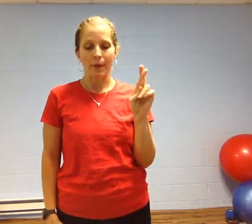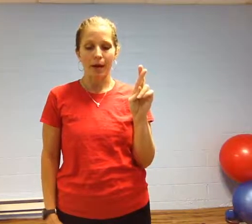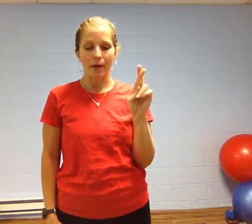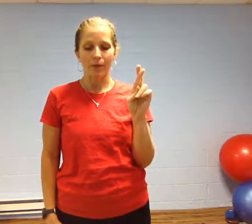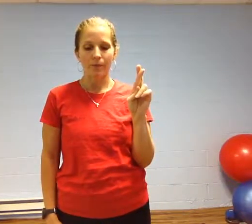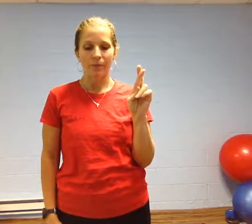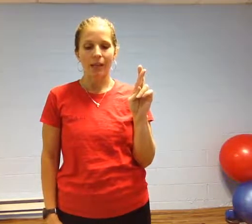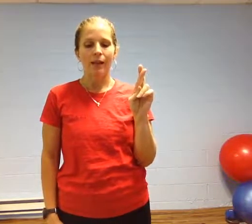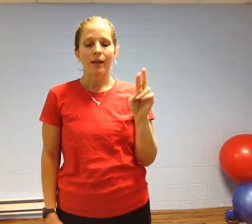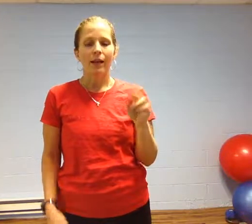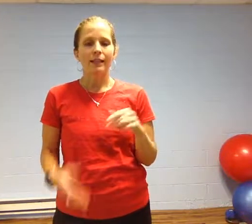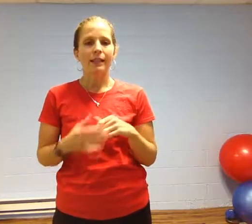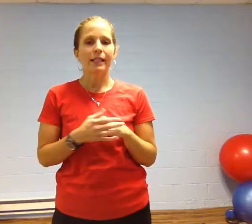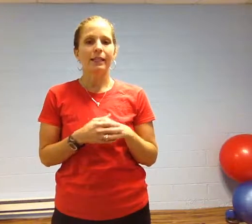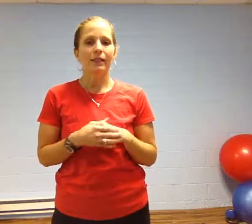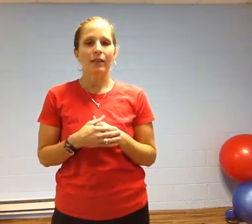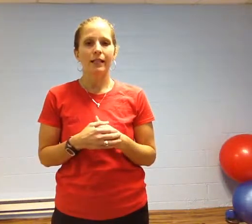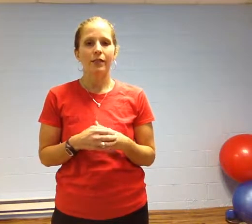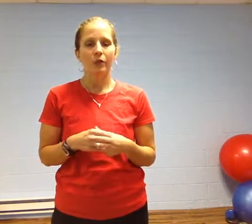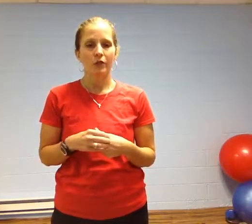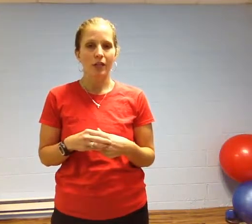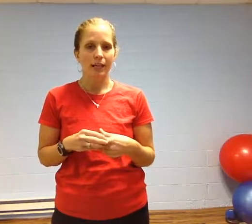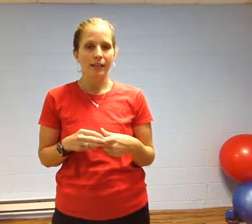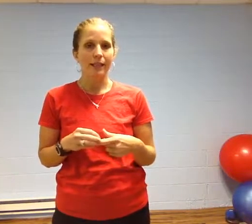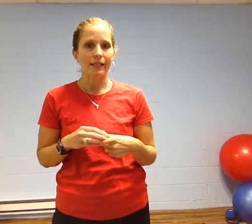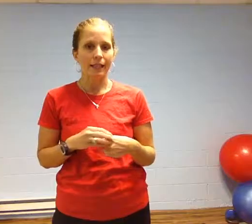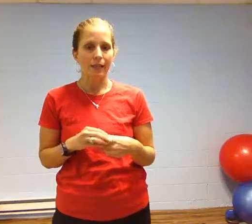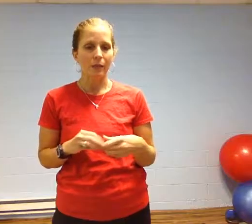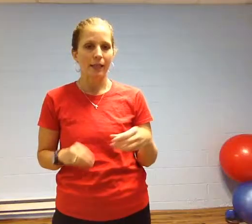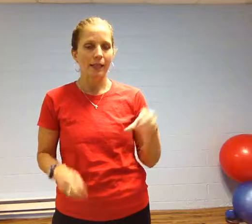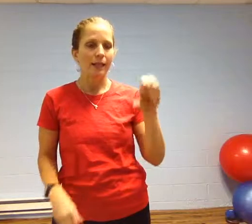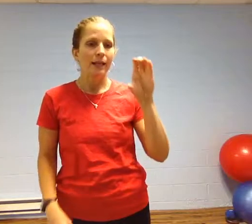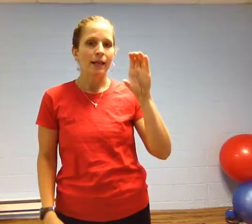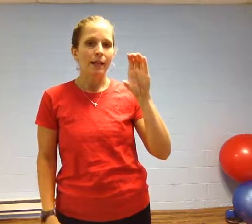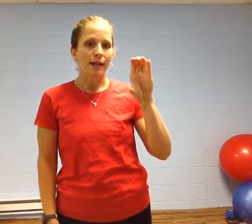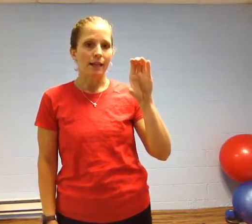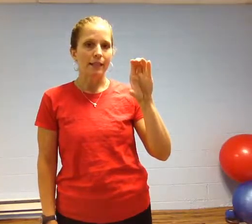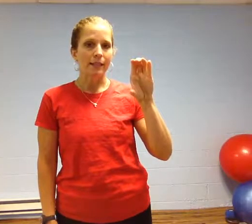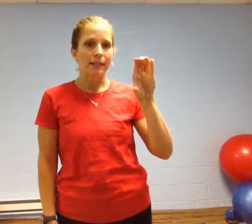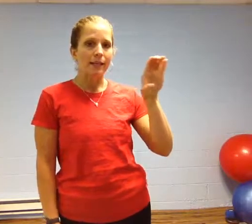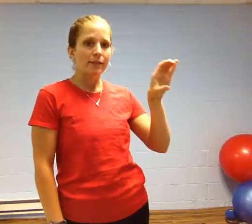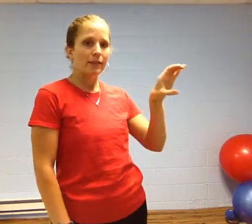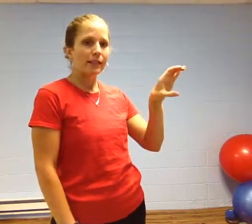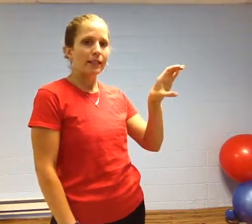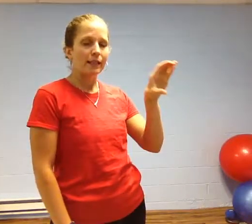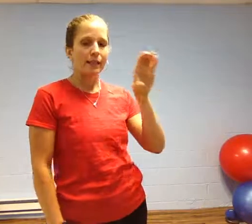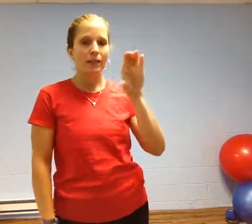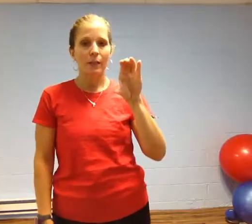Empire. Constantine legalizes Christianity is the next one. Constantine, just a C in sign